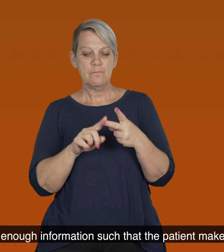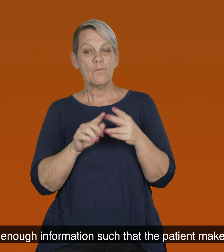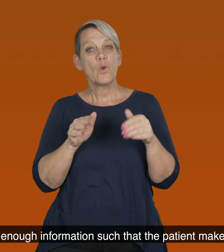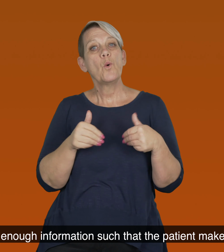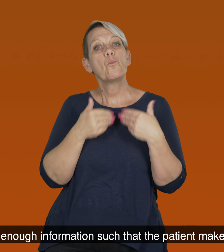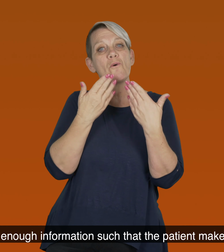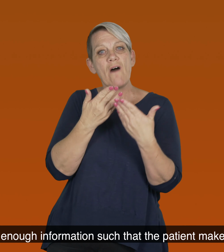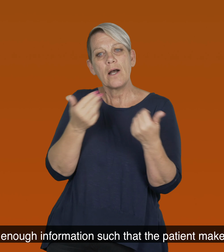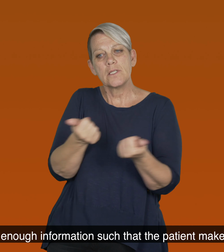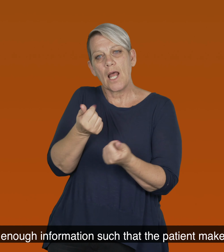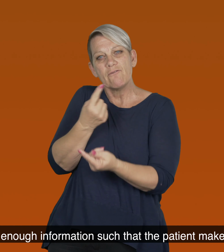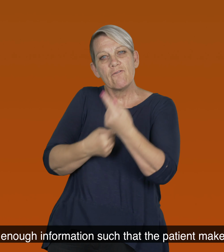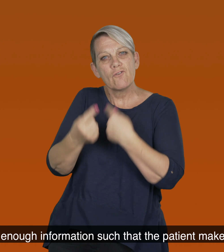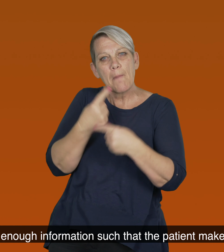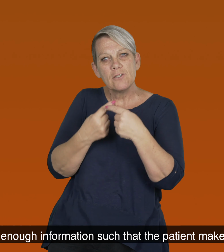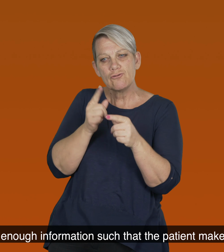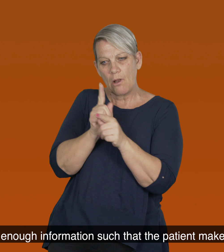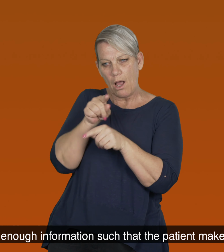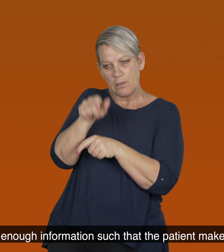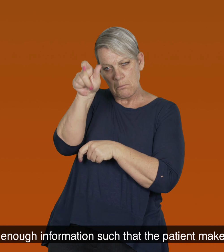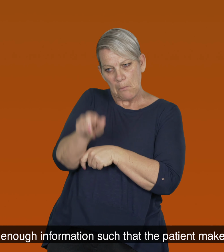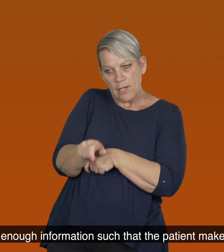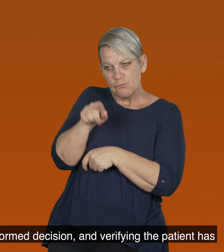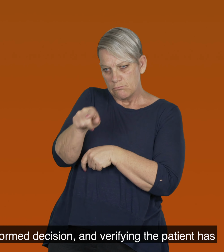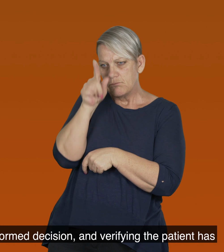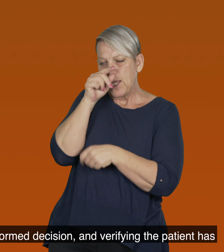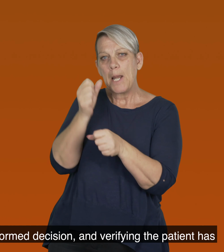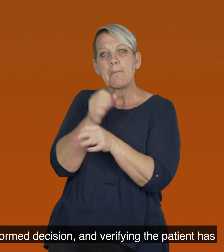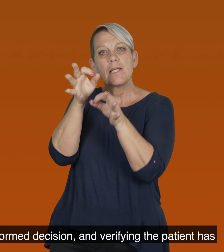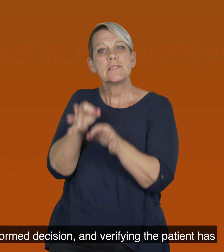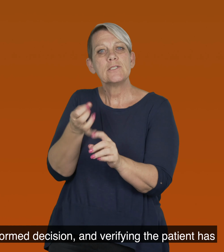providing enough information such that the patient makes an informed decision,